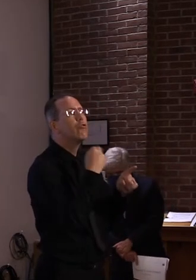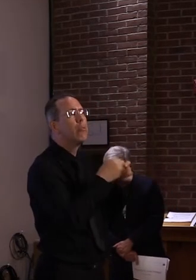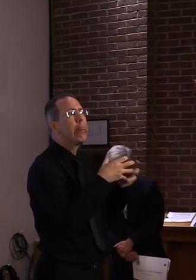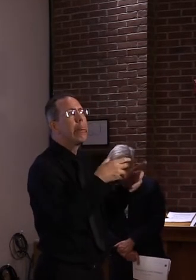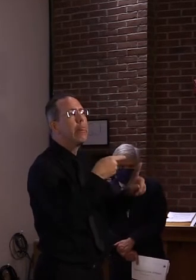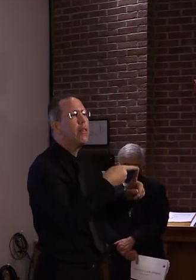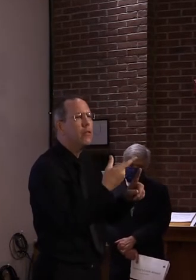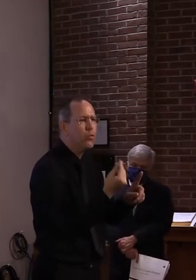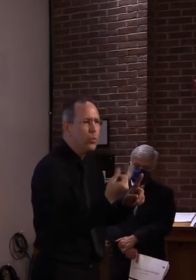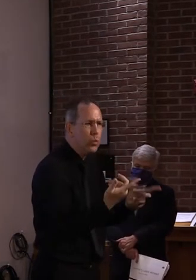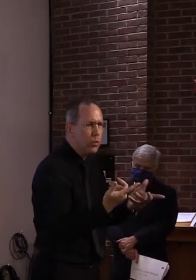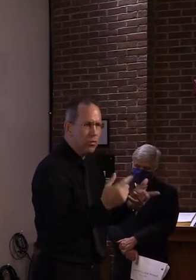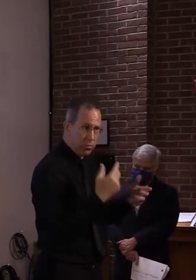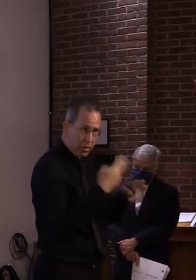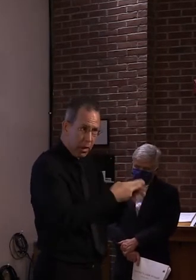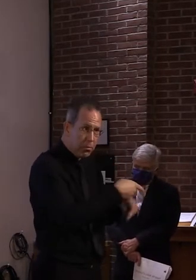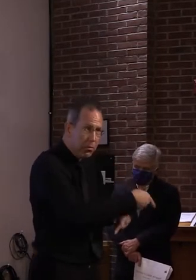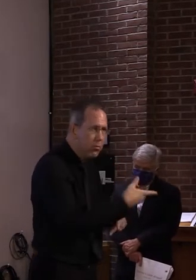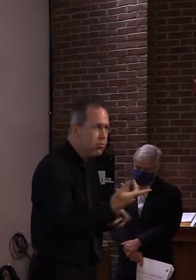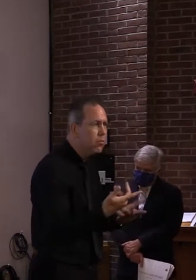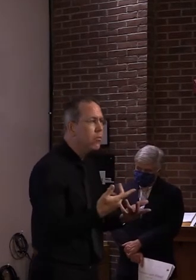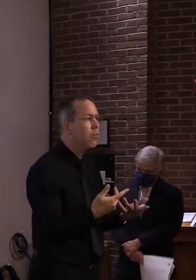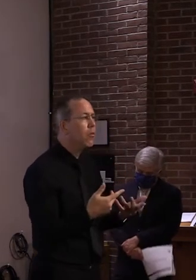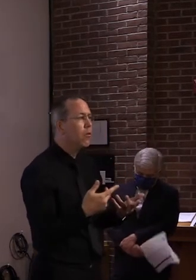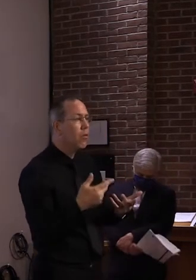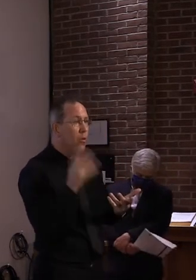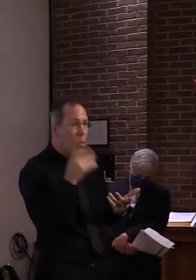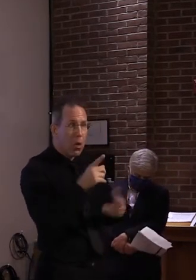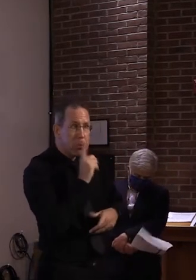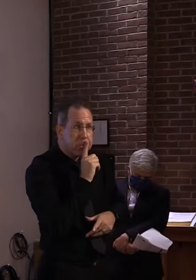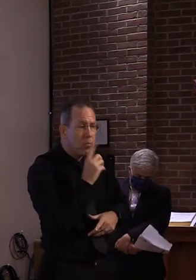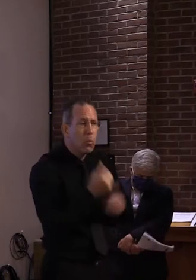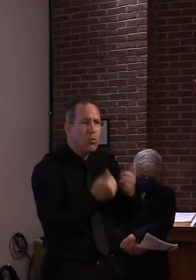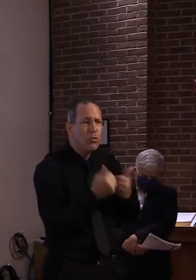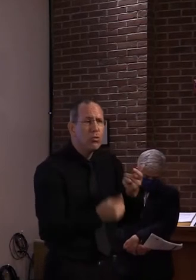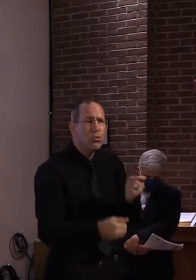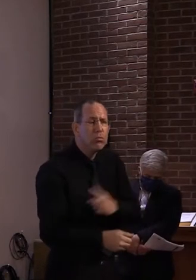in the dark and you're not going to let them make a fully conscious decision